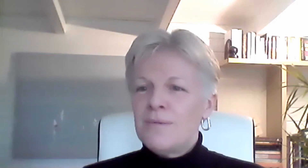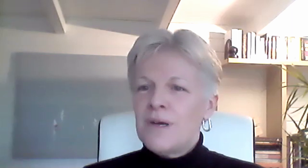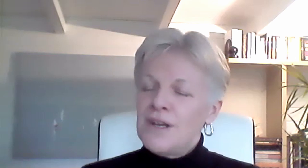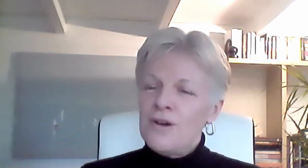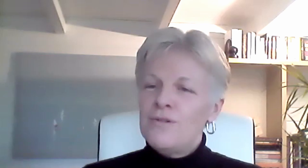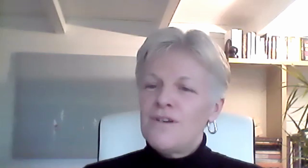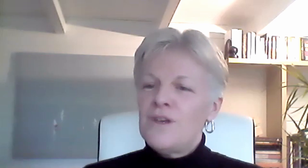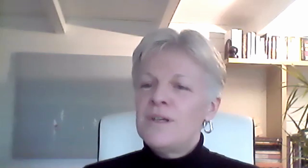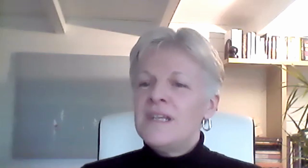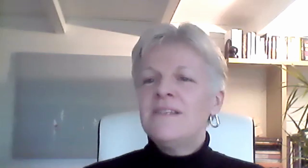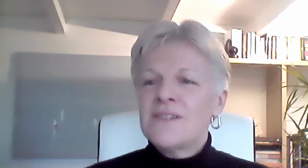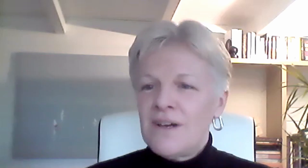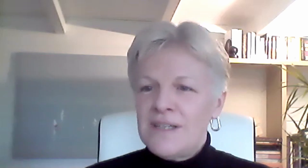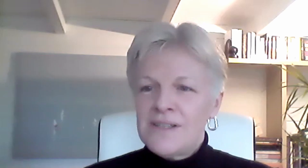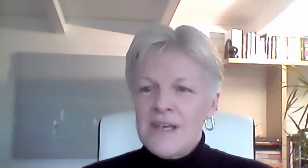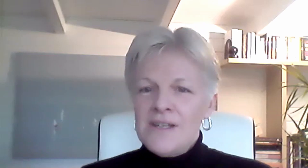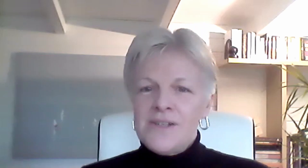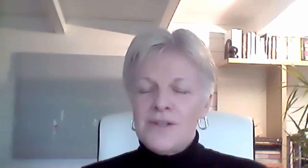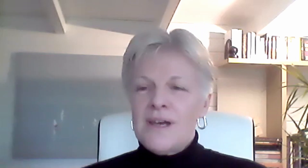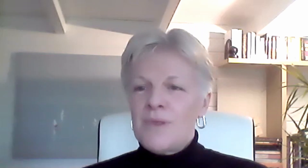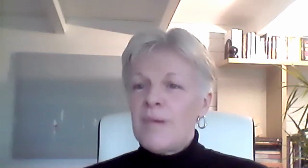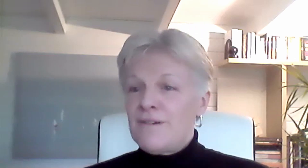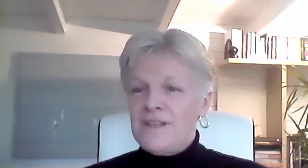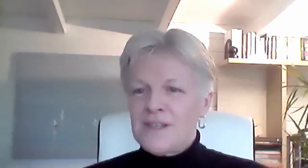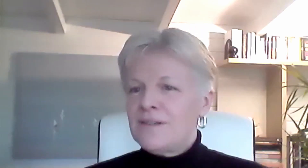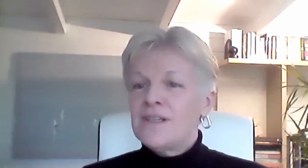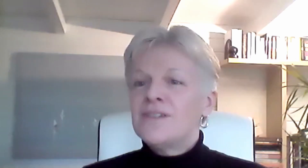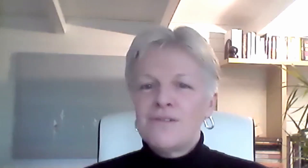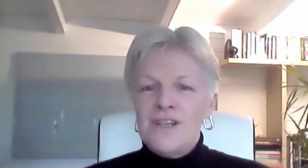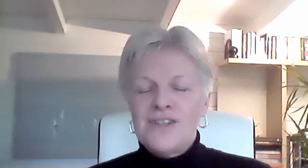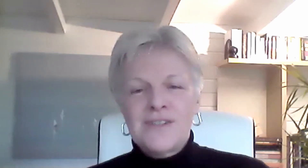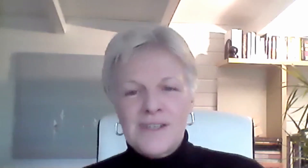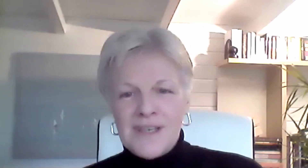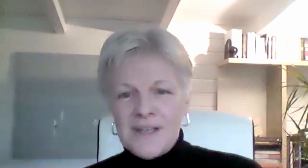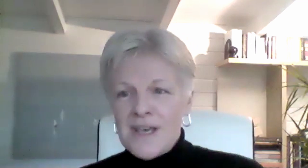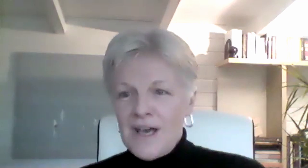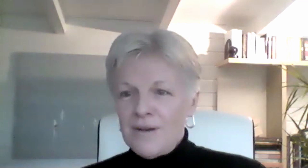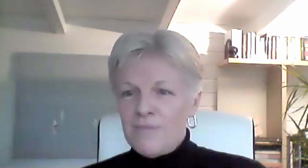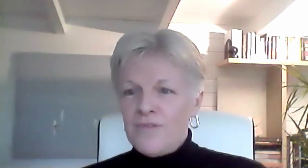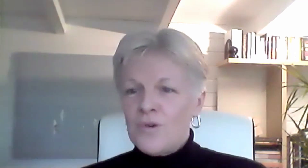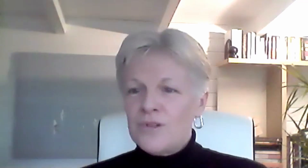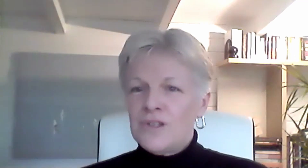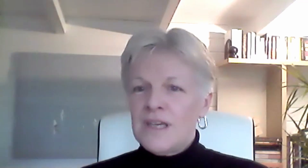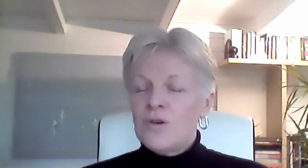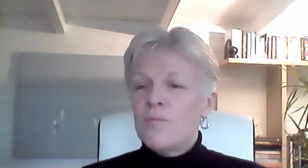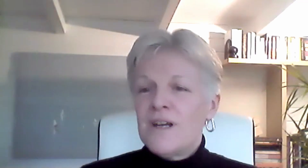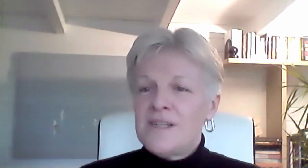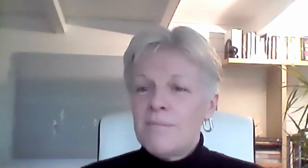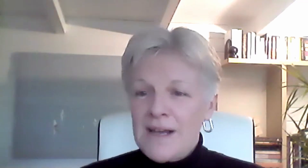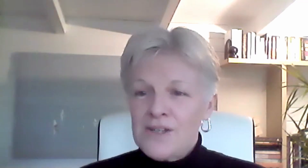an overview and an insight to the benefits and considerations, as I said, for incorporating